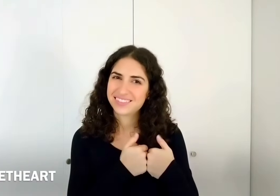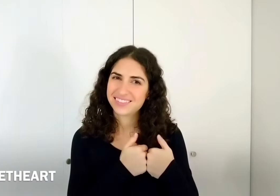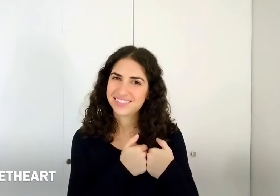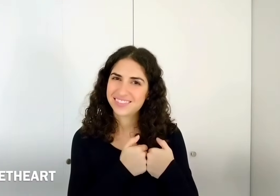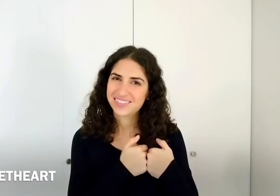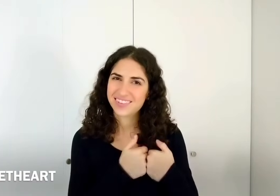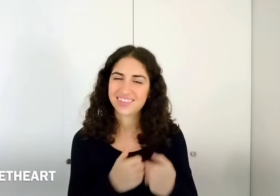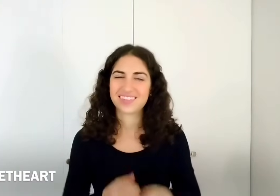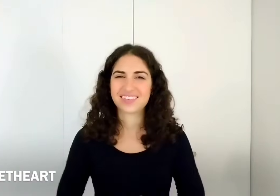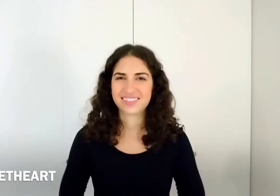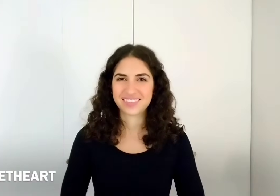And sweetheart.